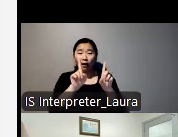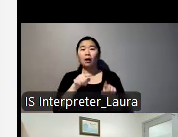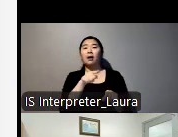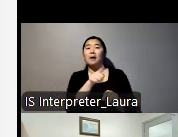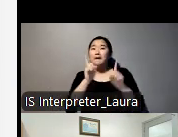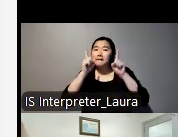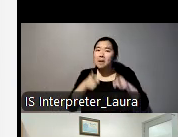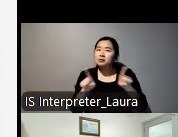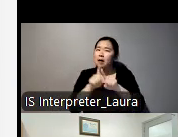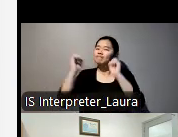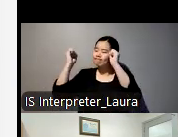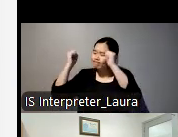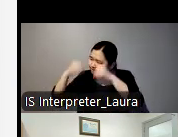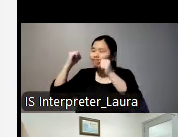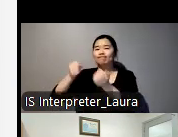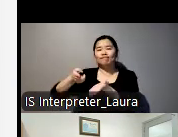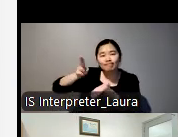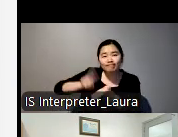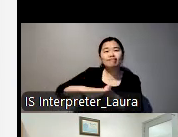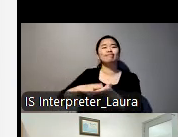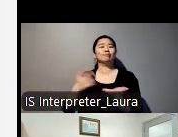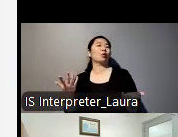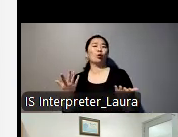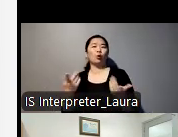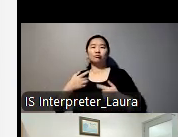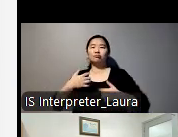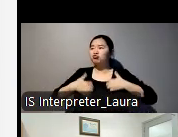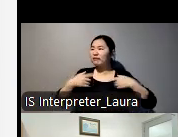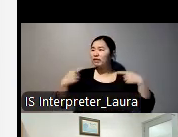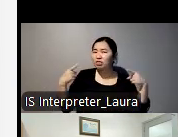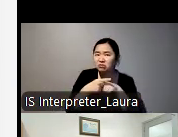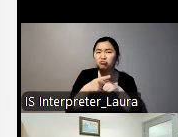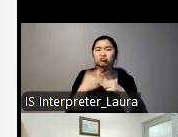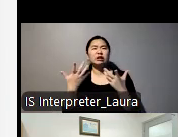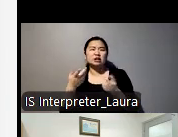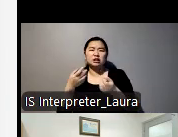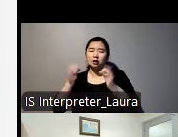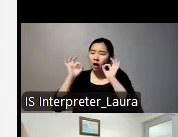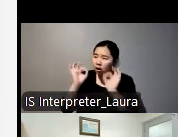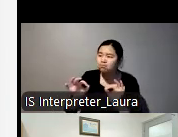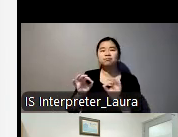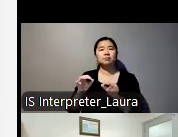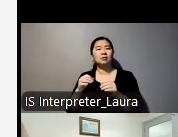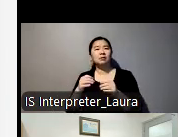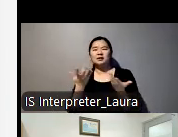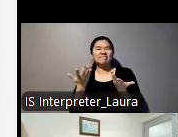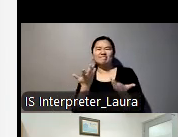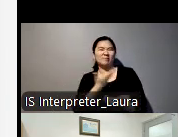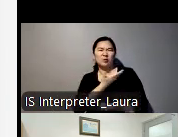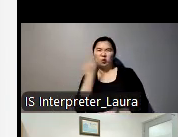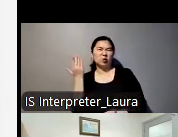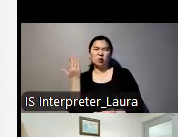31st December 1996. The goal of Mental Health Act of 1995 was to prevent